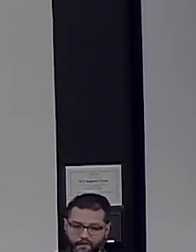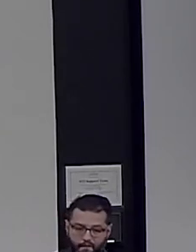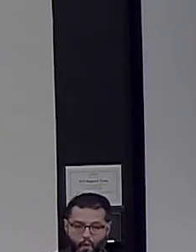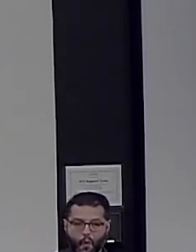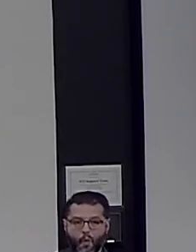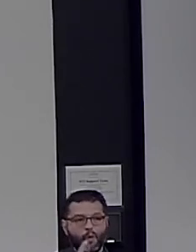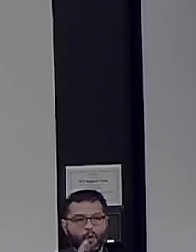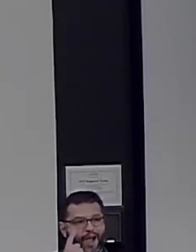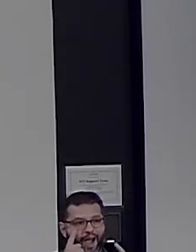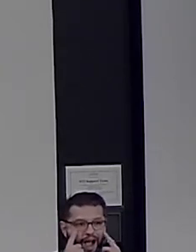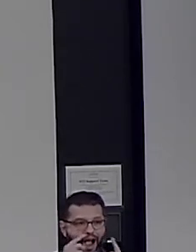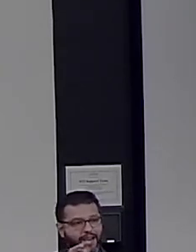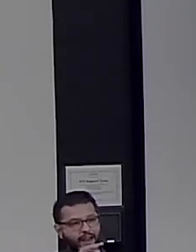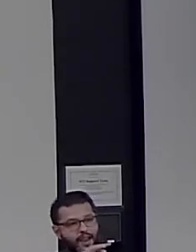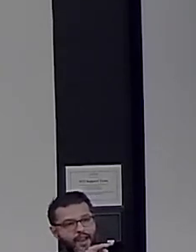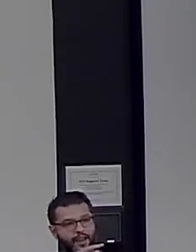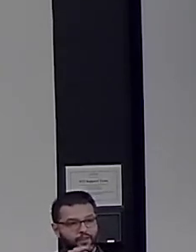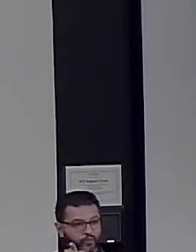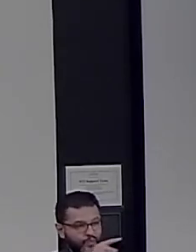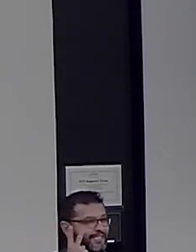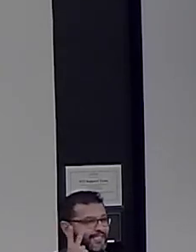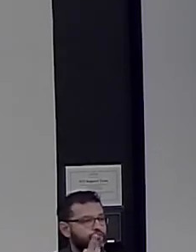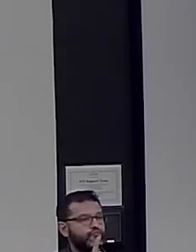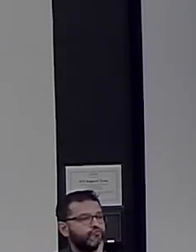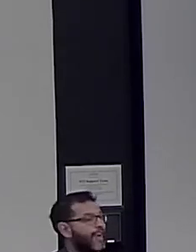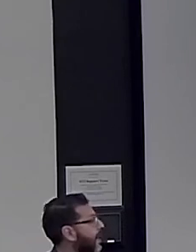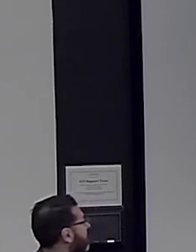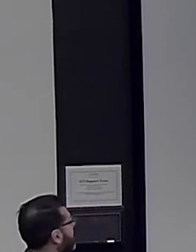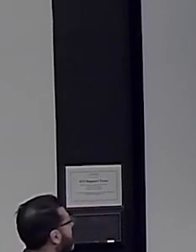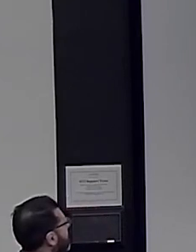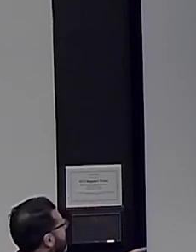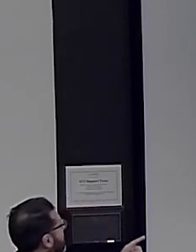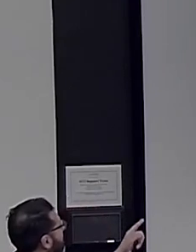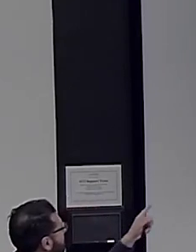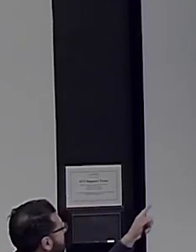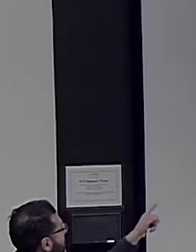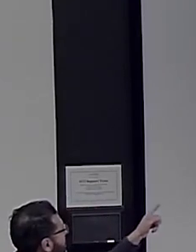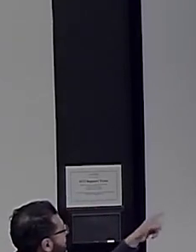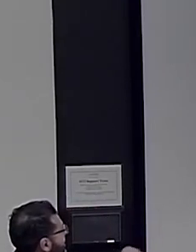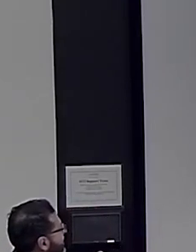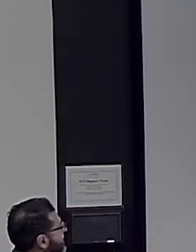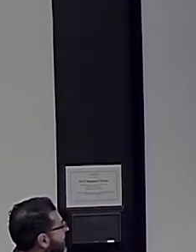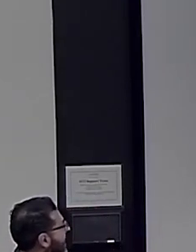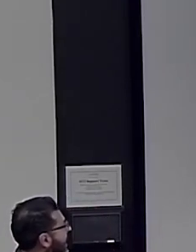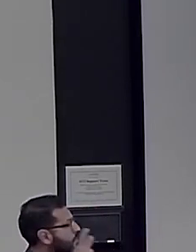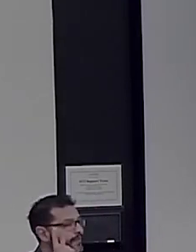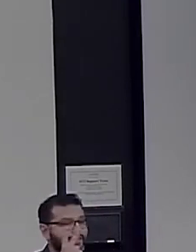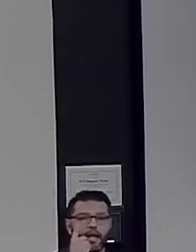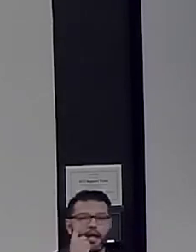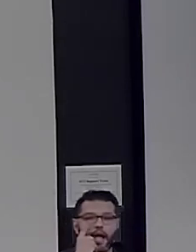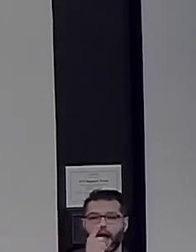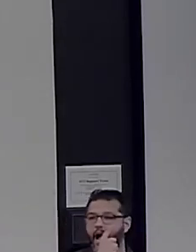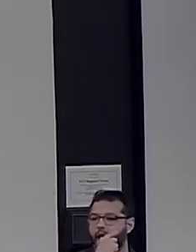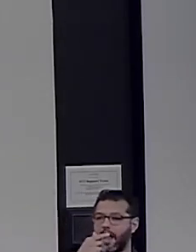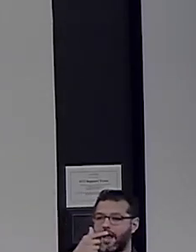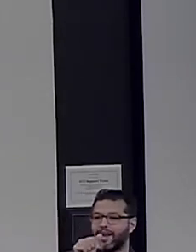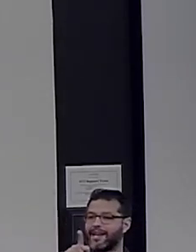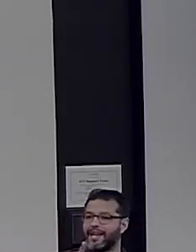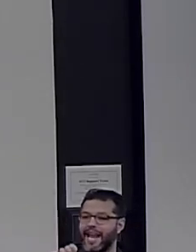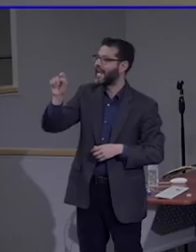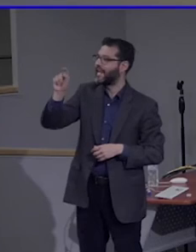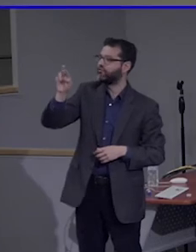video but I'm not going to turn it on can you see the red in there so you can see the eye gaze trail and it's collecting data